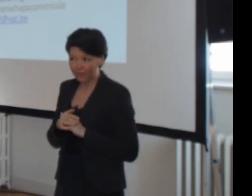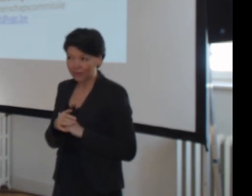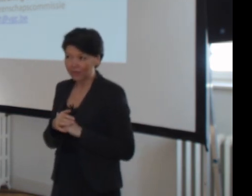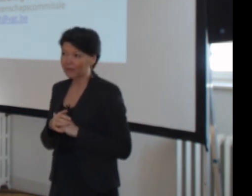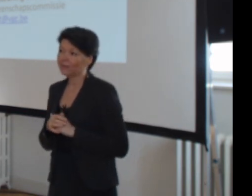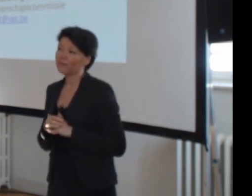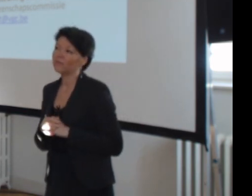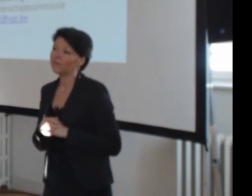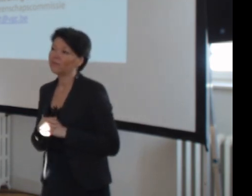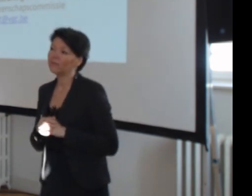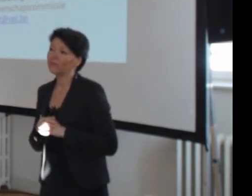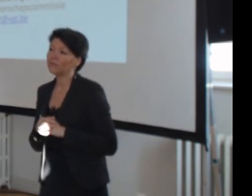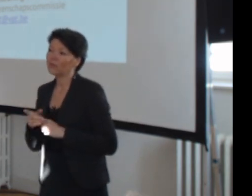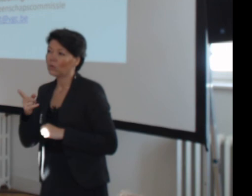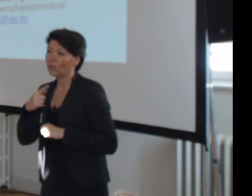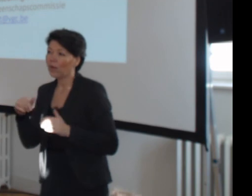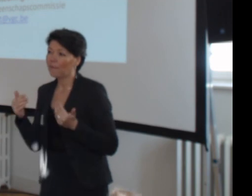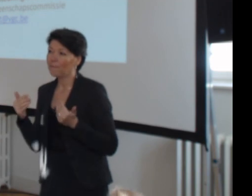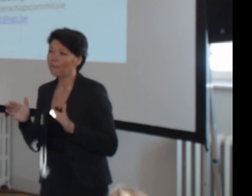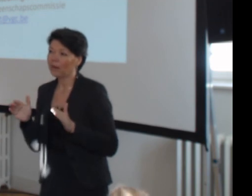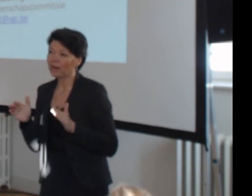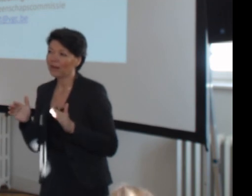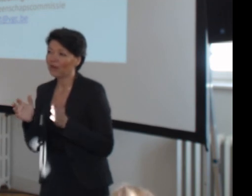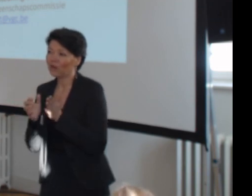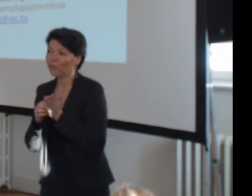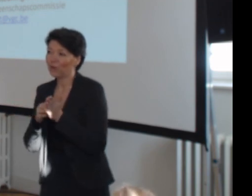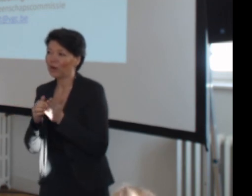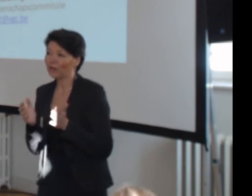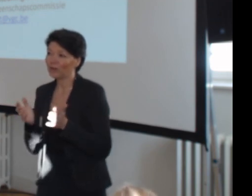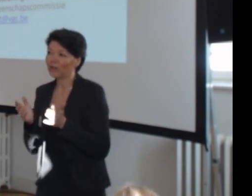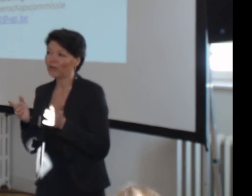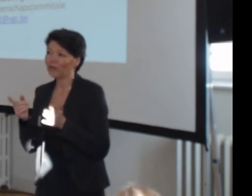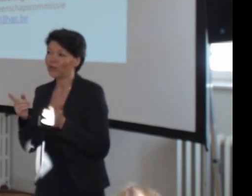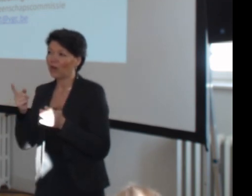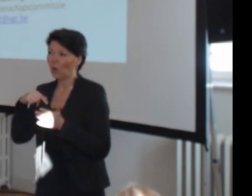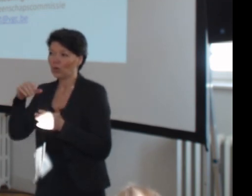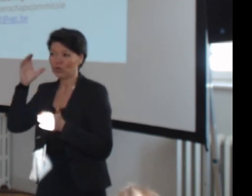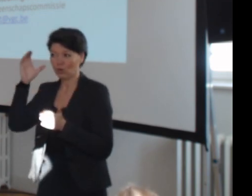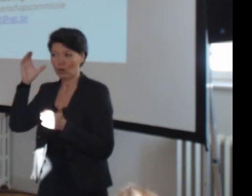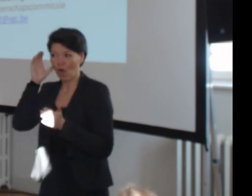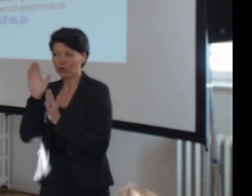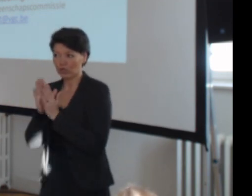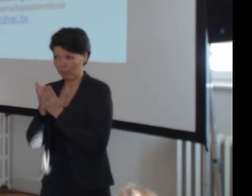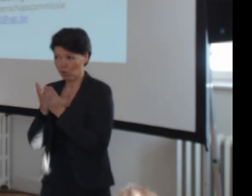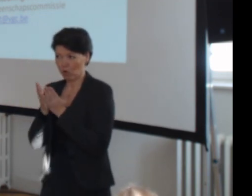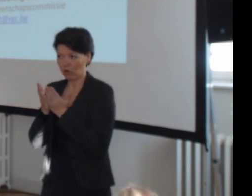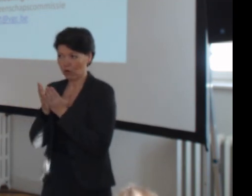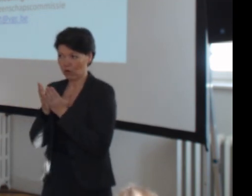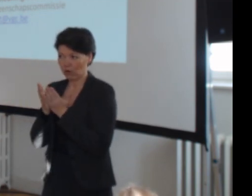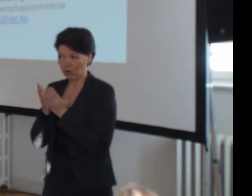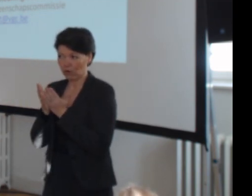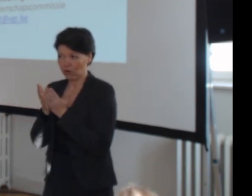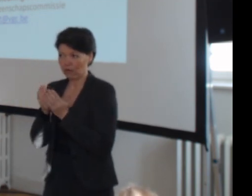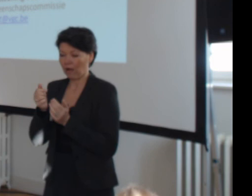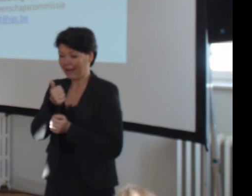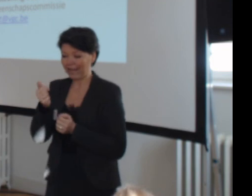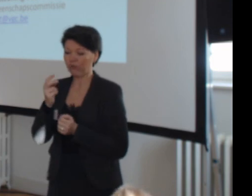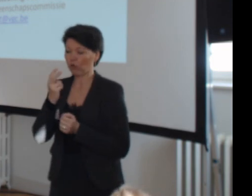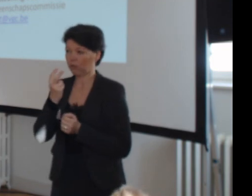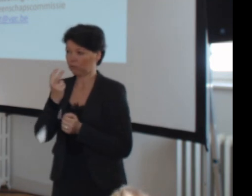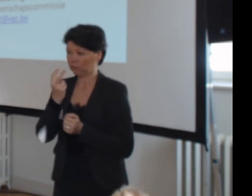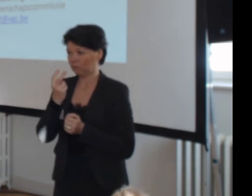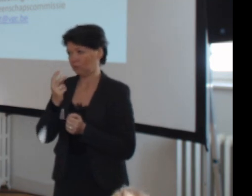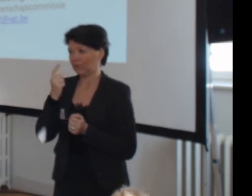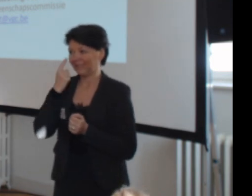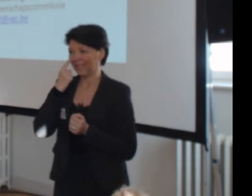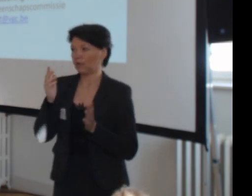countries. We are allowed to use our Daisy audio collection for privileged people only, and not